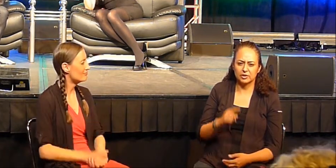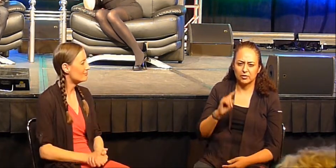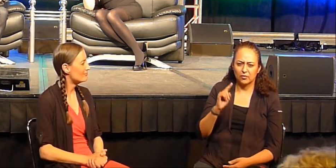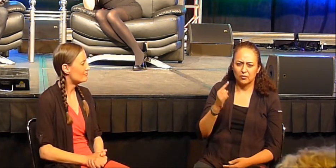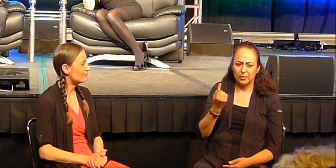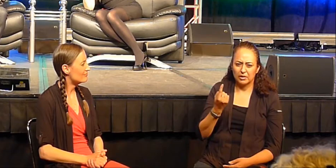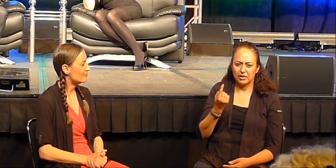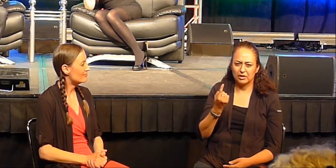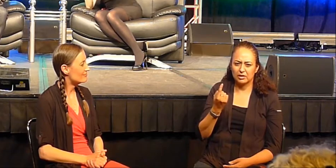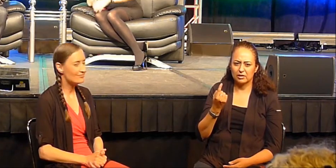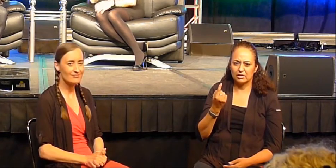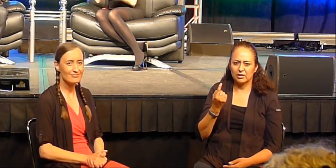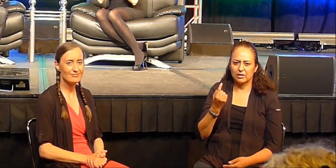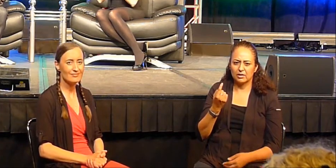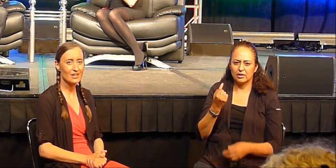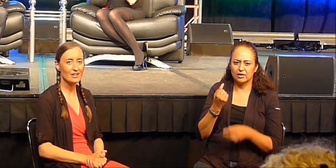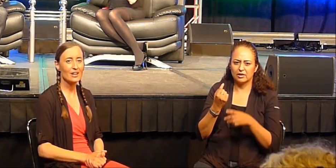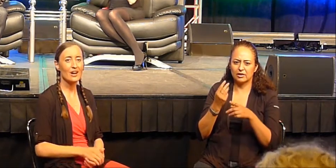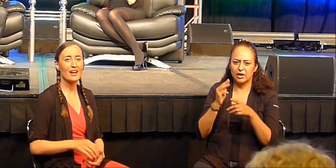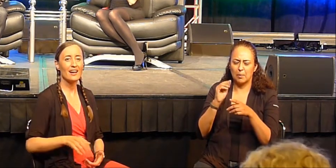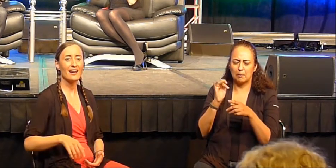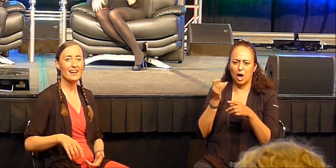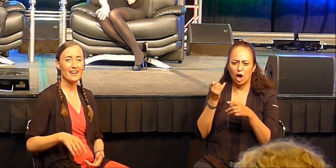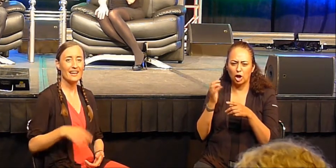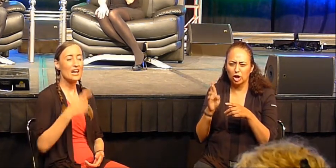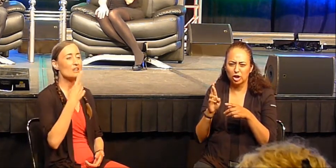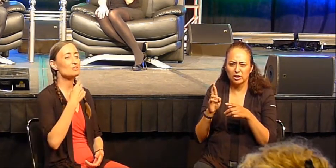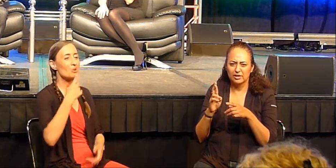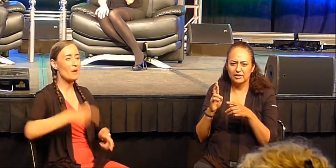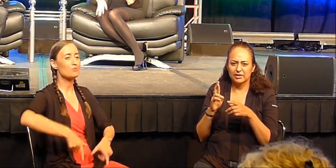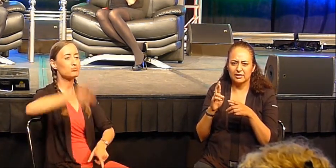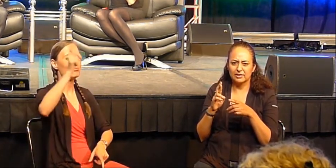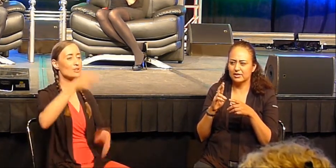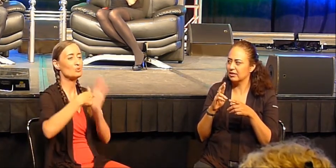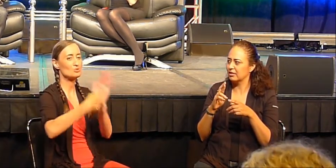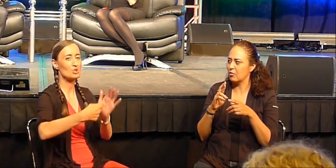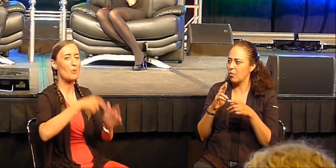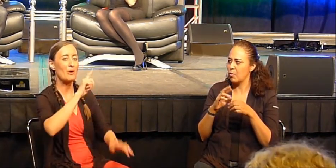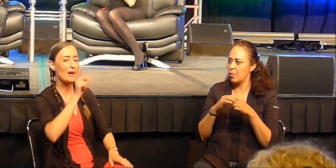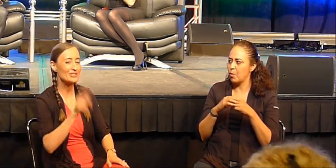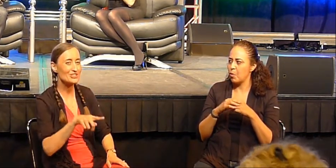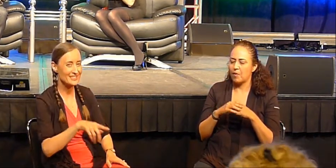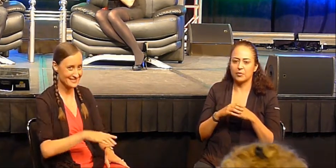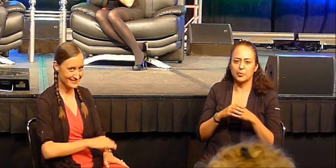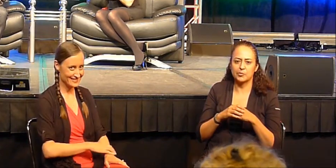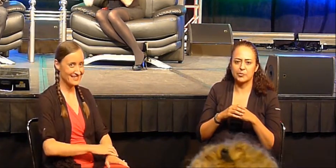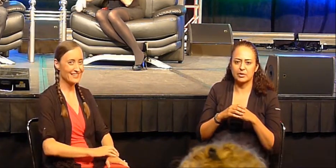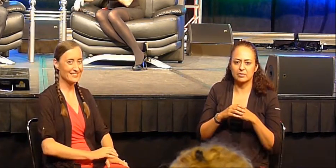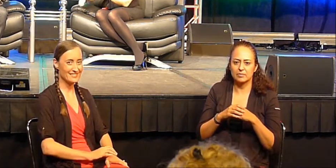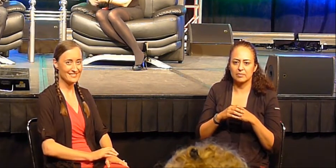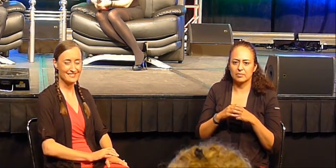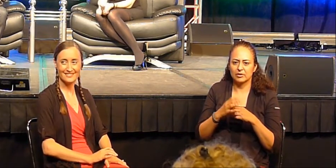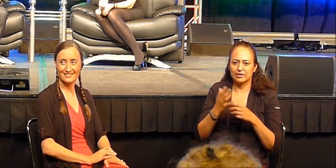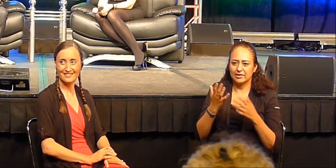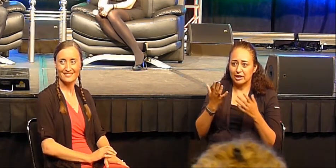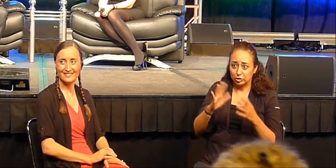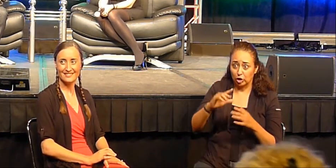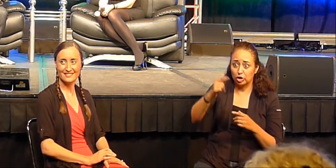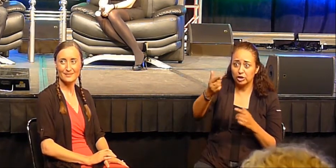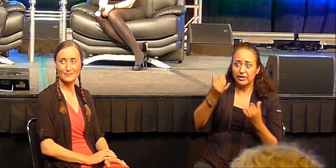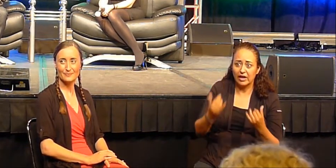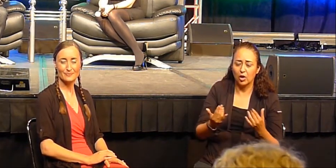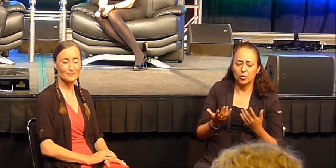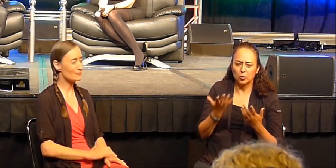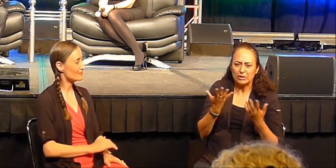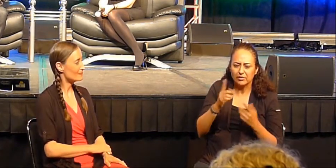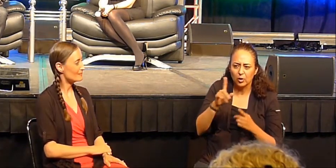I need that because I'm kind of blind. And guess what? It's your turn again. Hi. Hi. I would say I'm